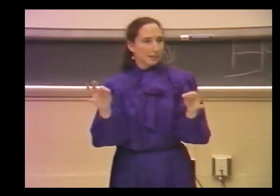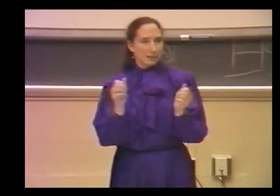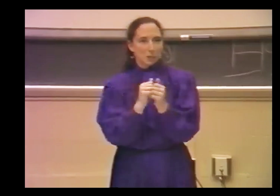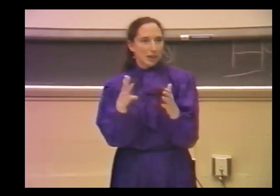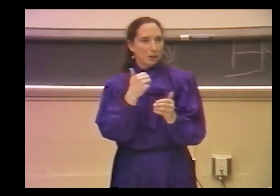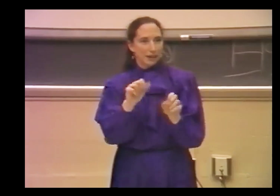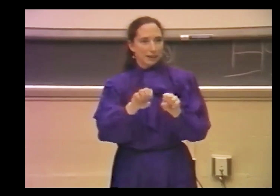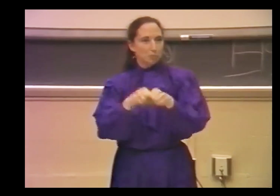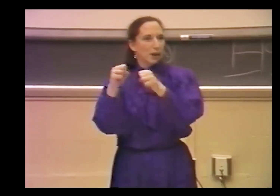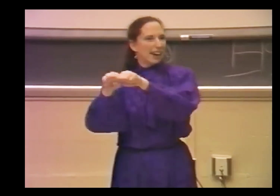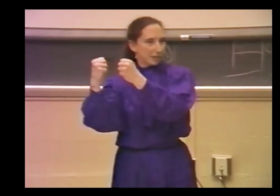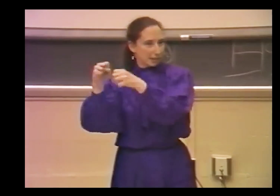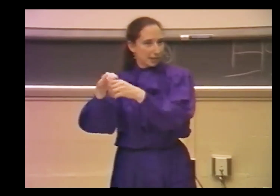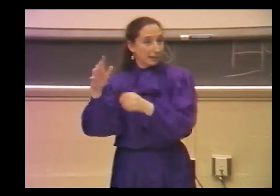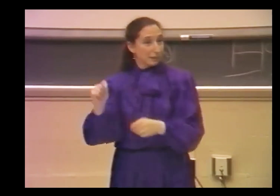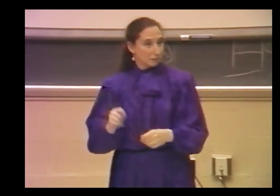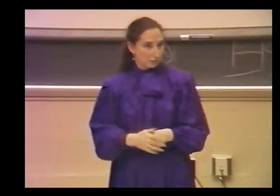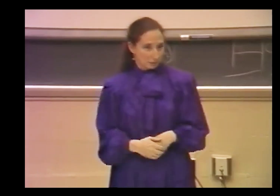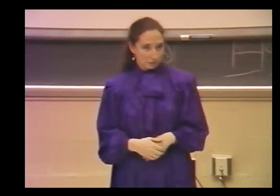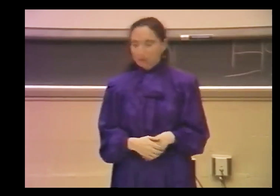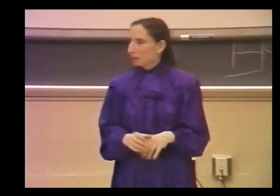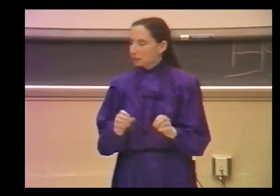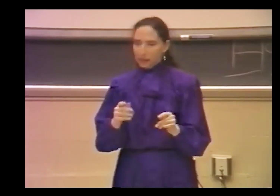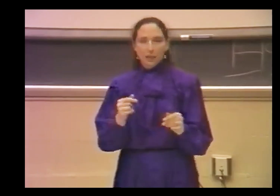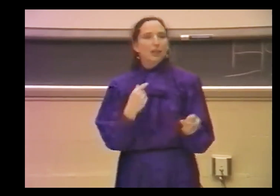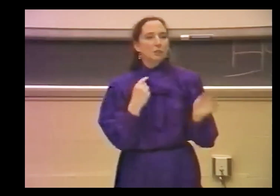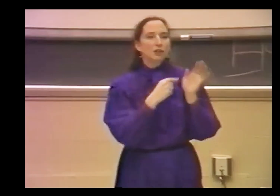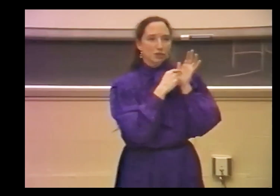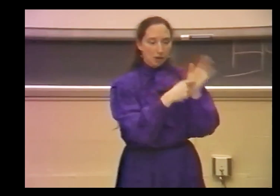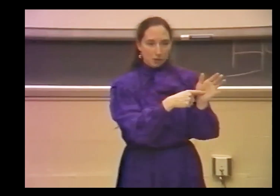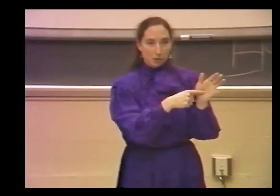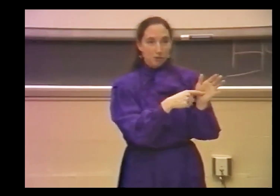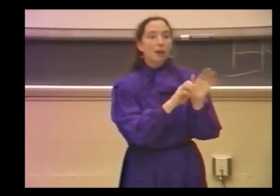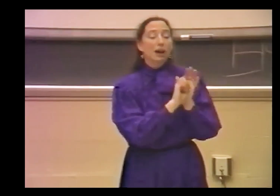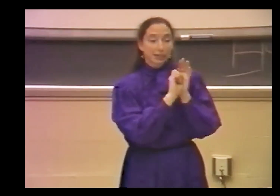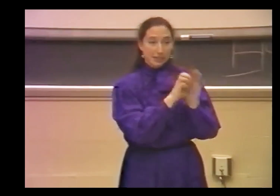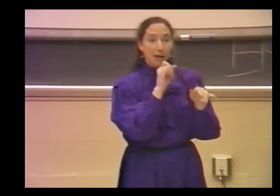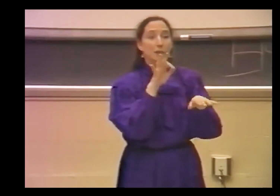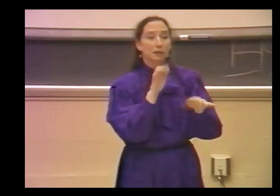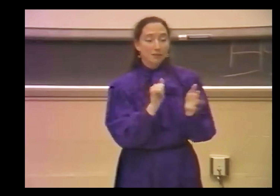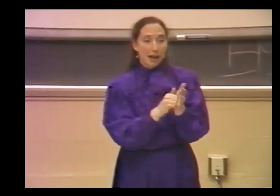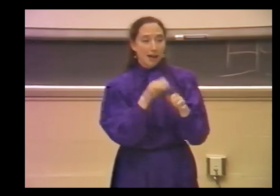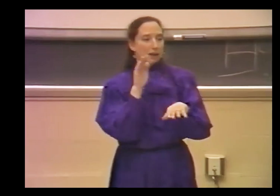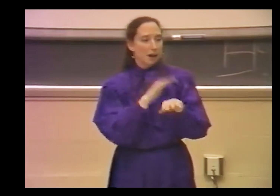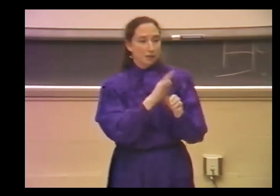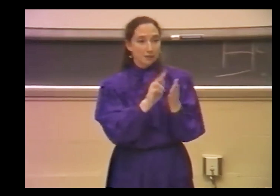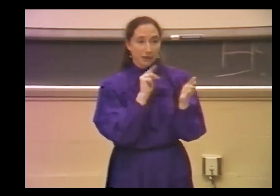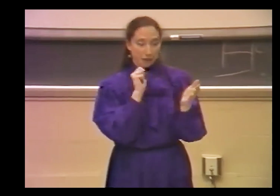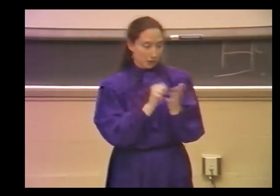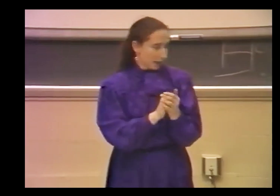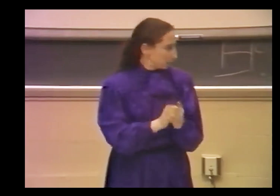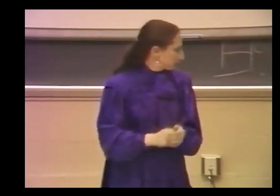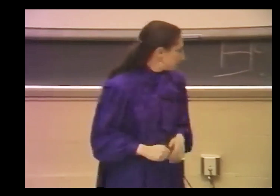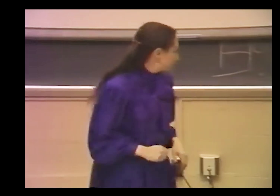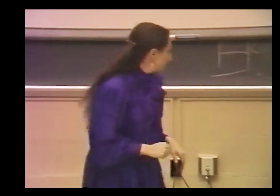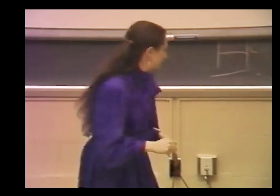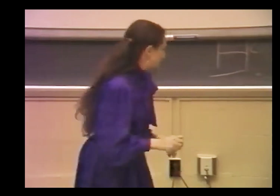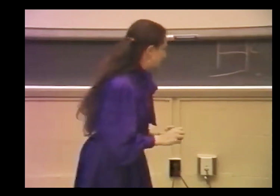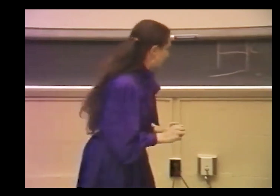sentence without any breaks in it. Okay. Let me show you an example of that on the videotape.